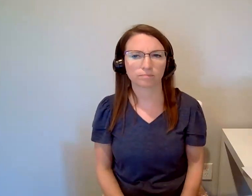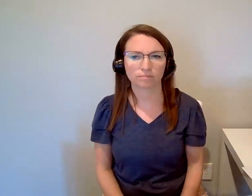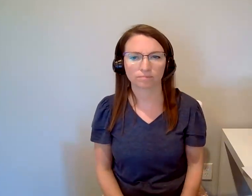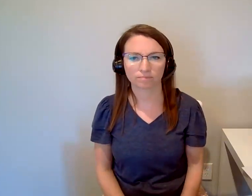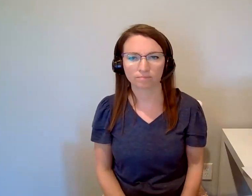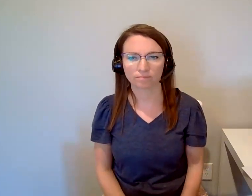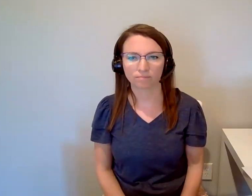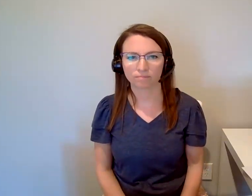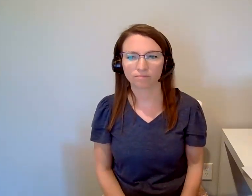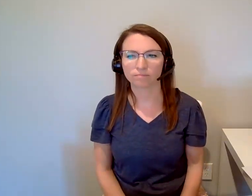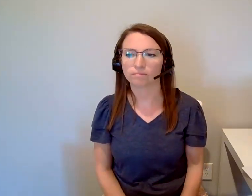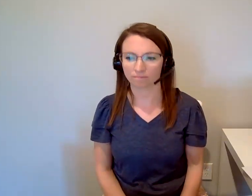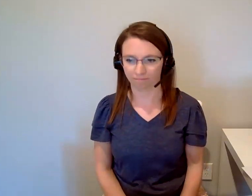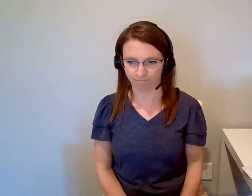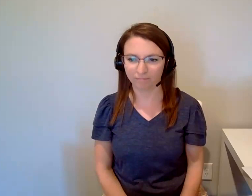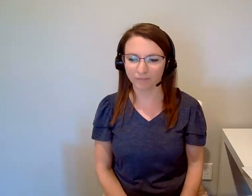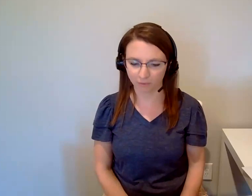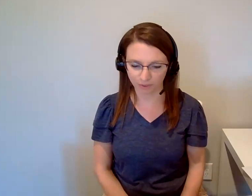How are you? How are you?